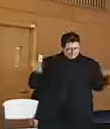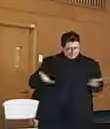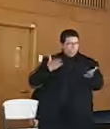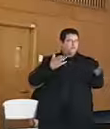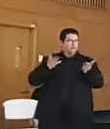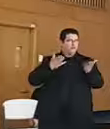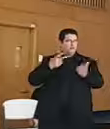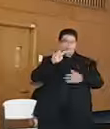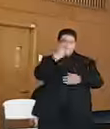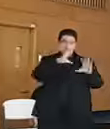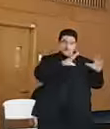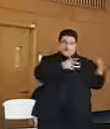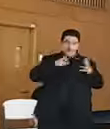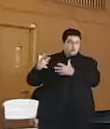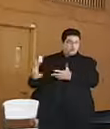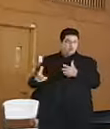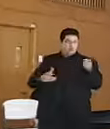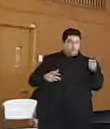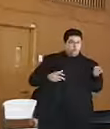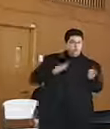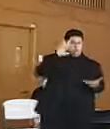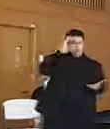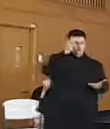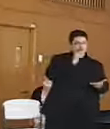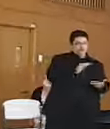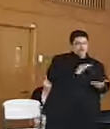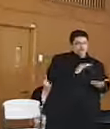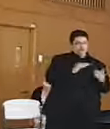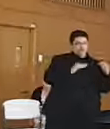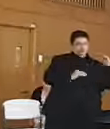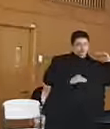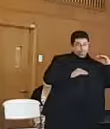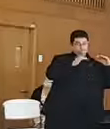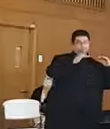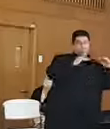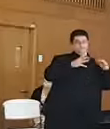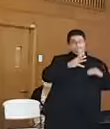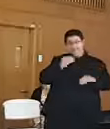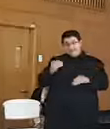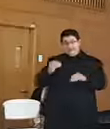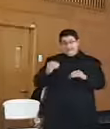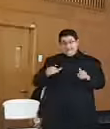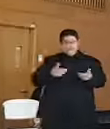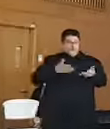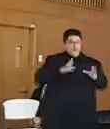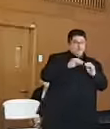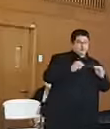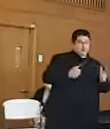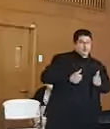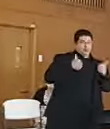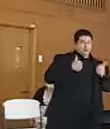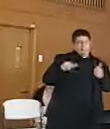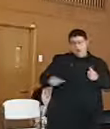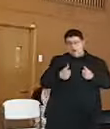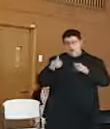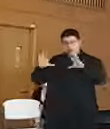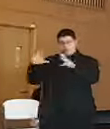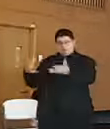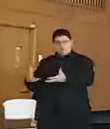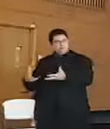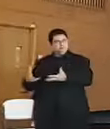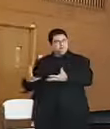categories. One category is going to reduce liberties in order for more people to live. The other category is going to actually kind